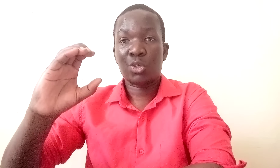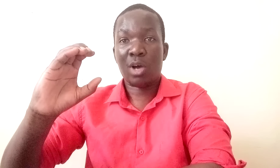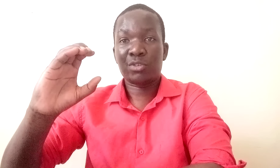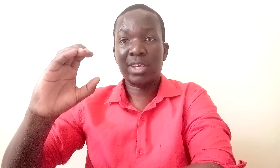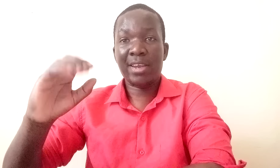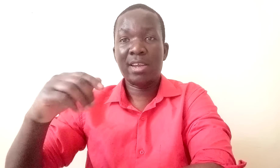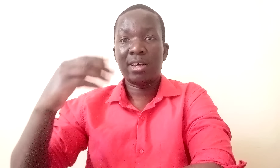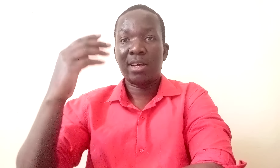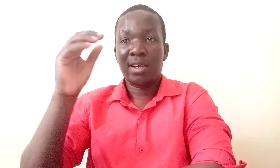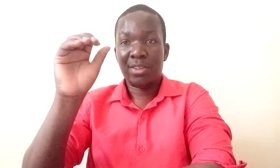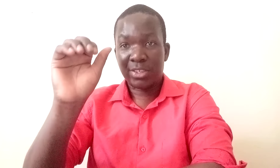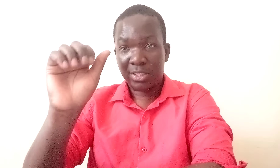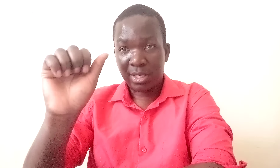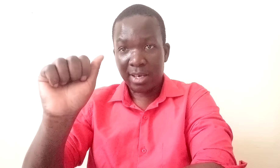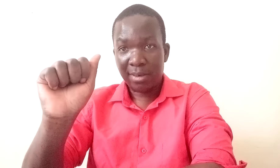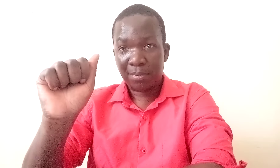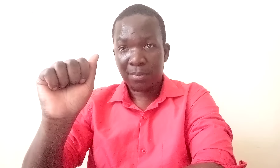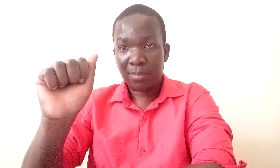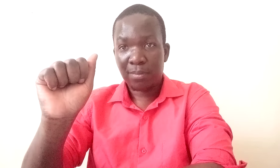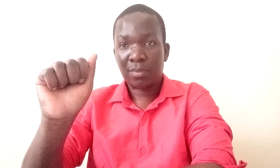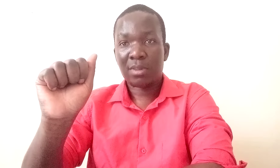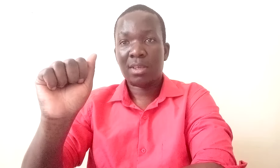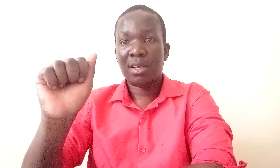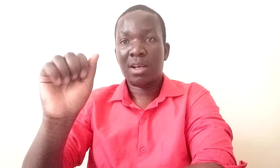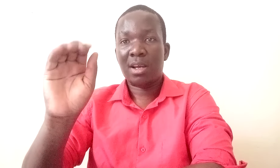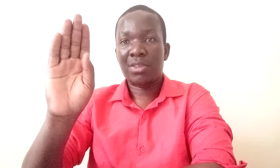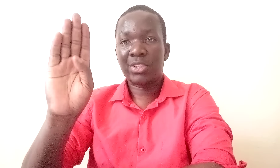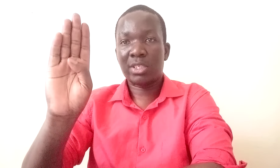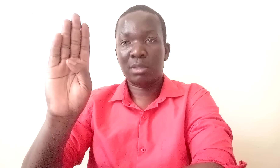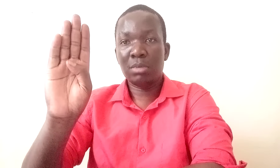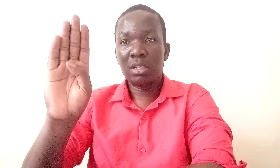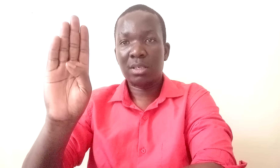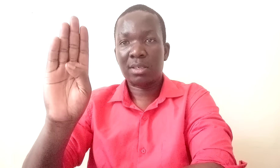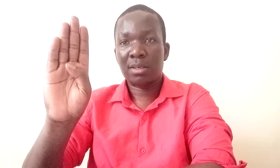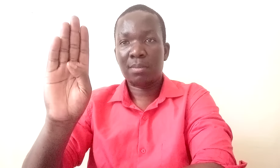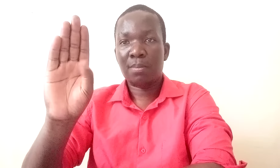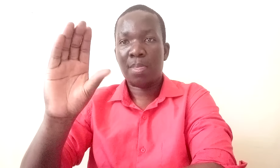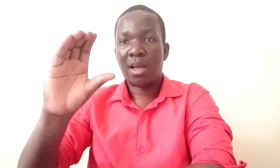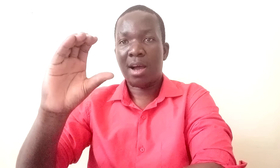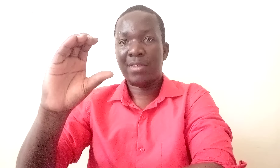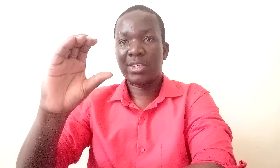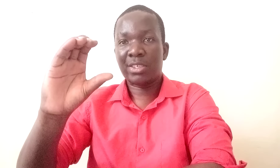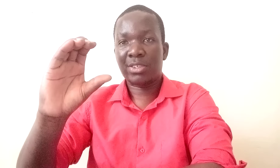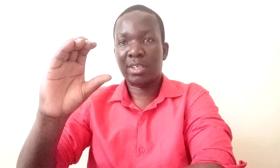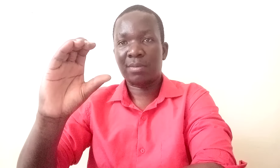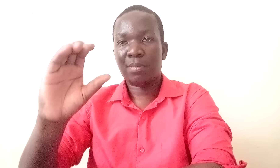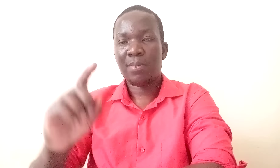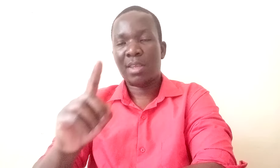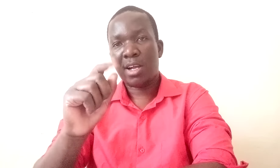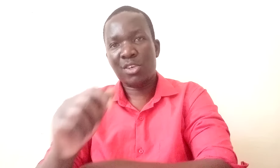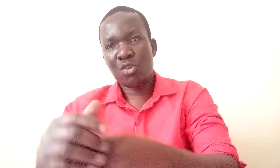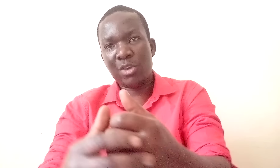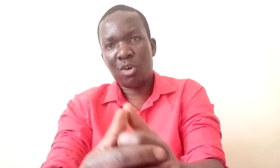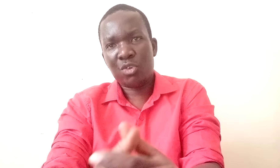I've said this is A, this is B, and this is C. You can try on your